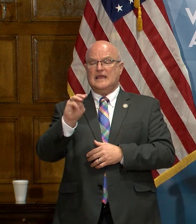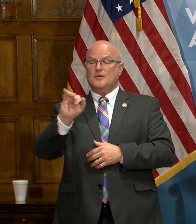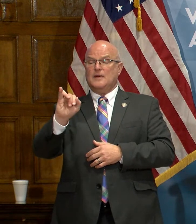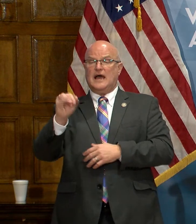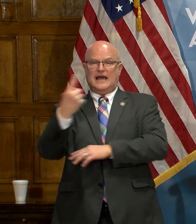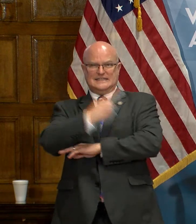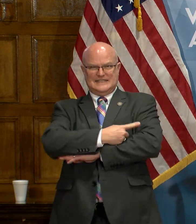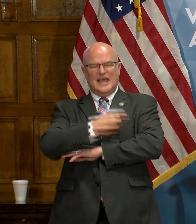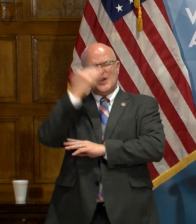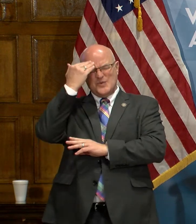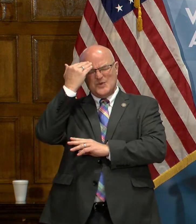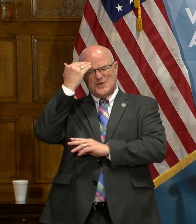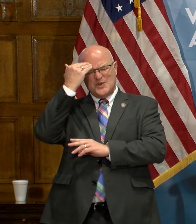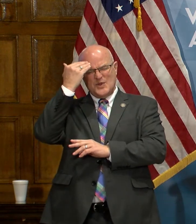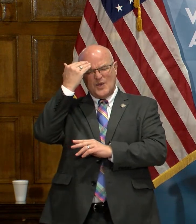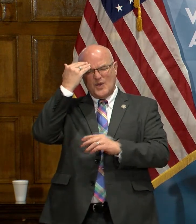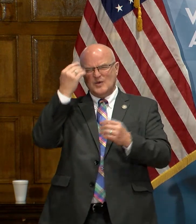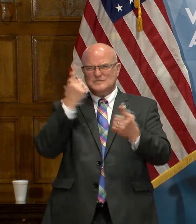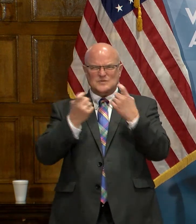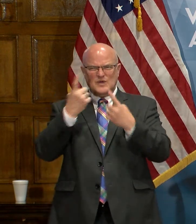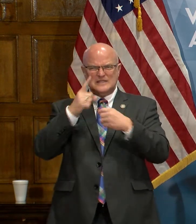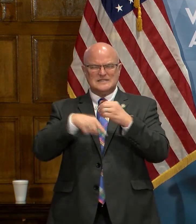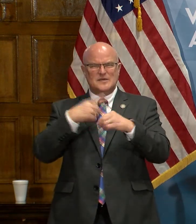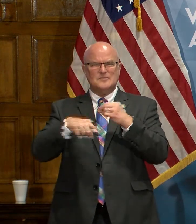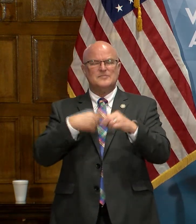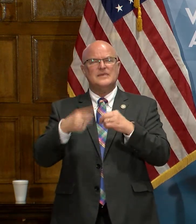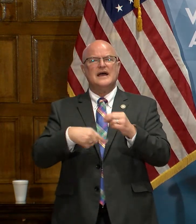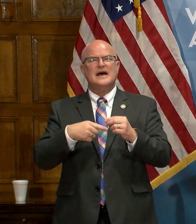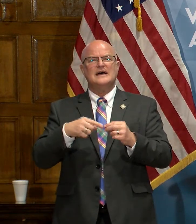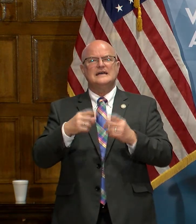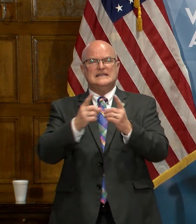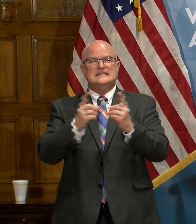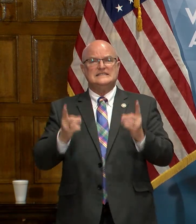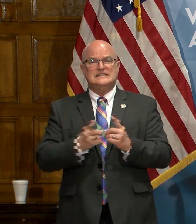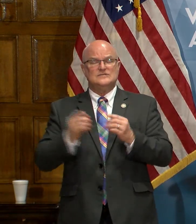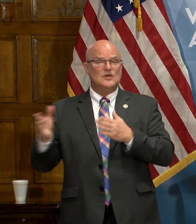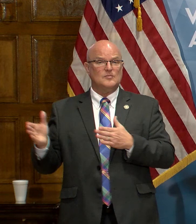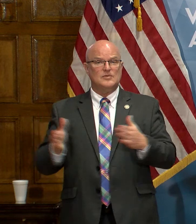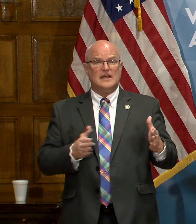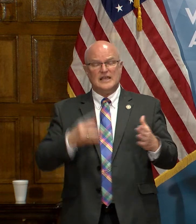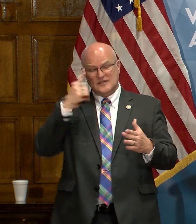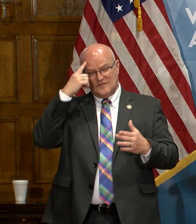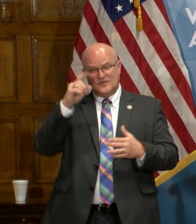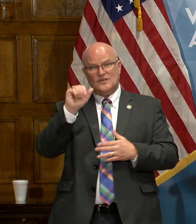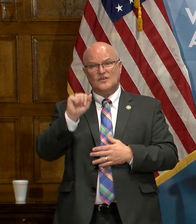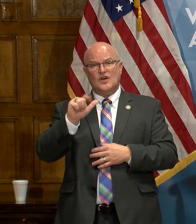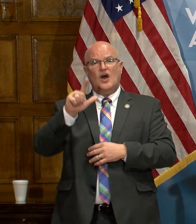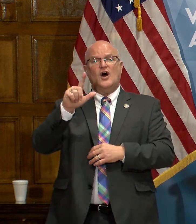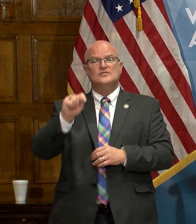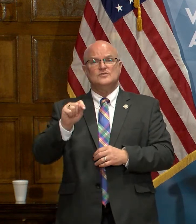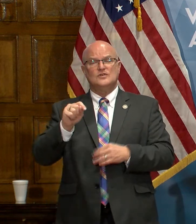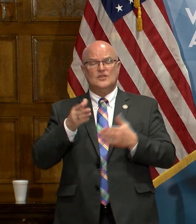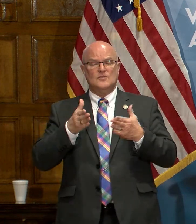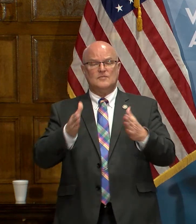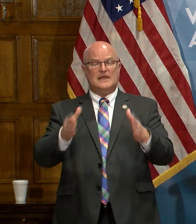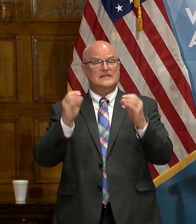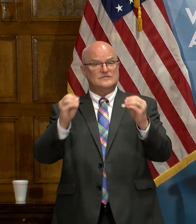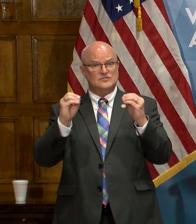we know there's been a lot of questions about district plans for alternative methods of